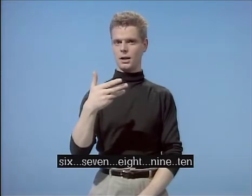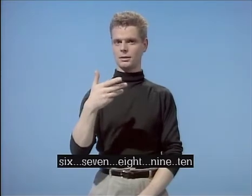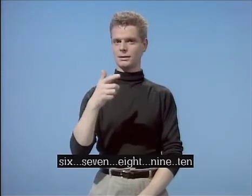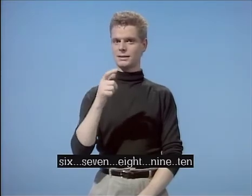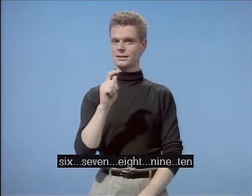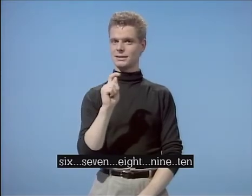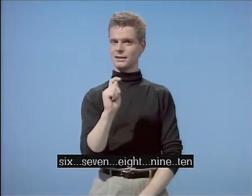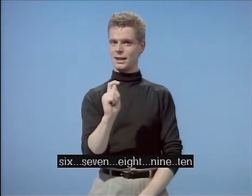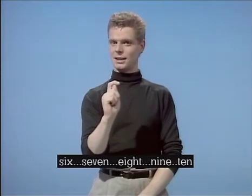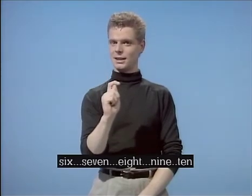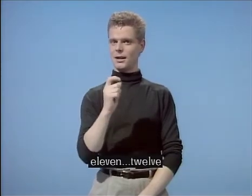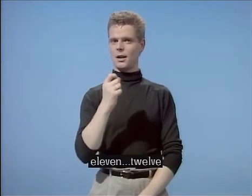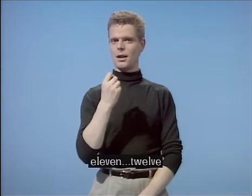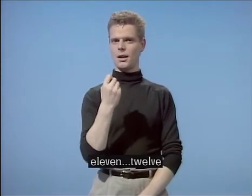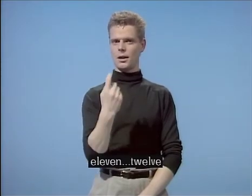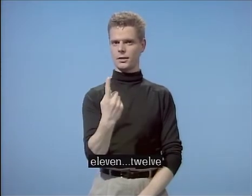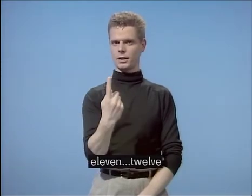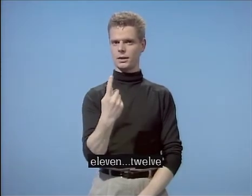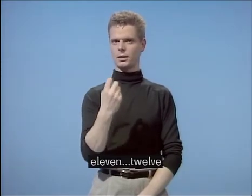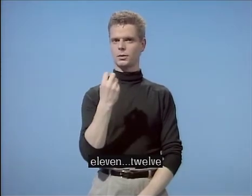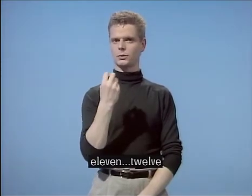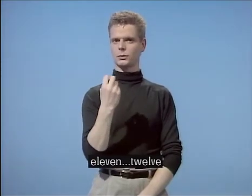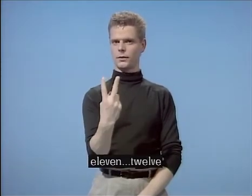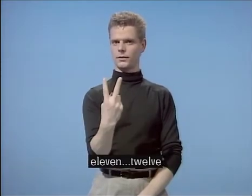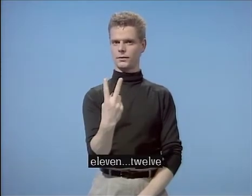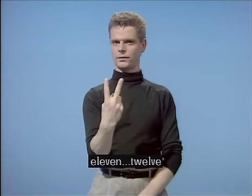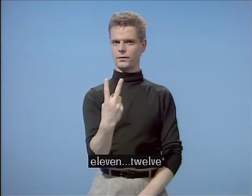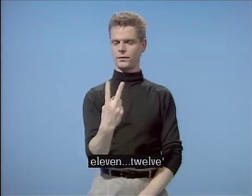9, 10, 11, 12.